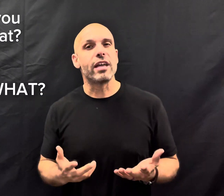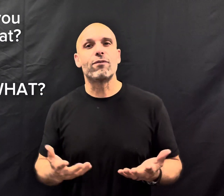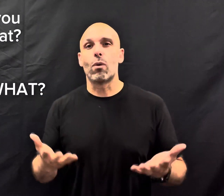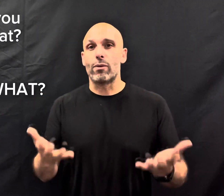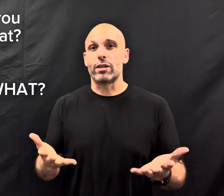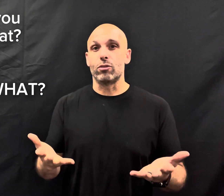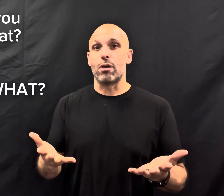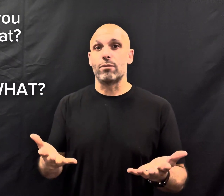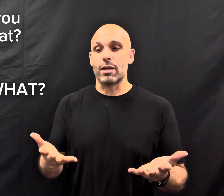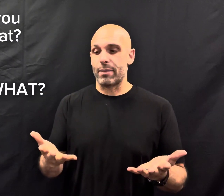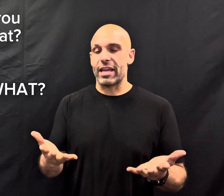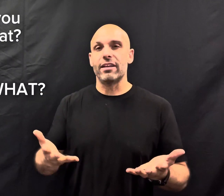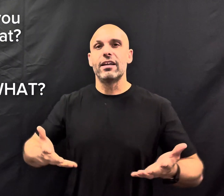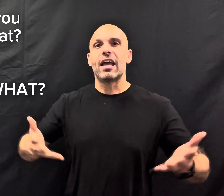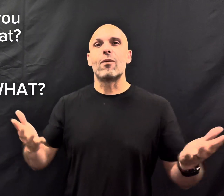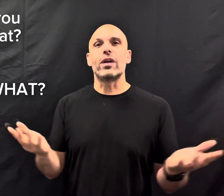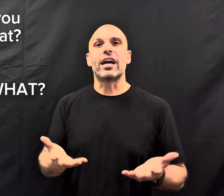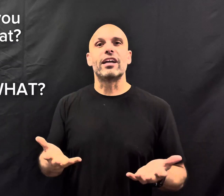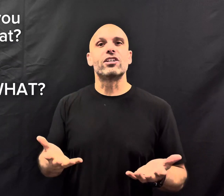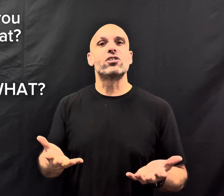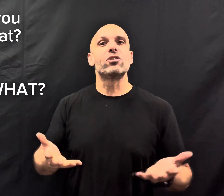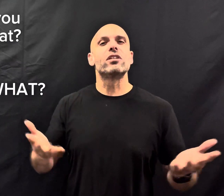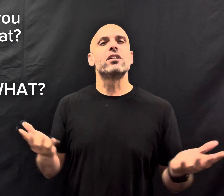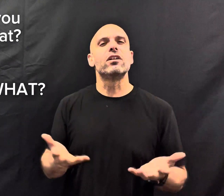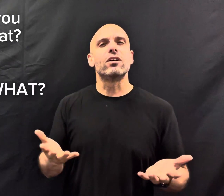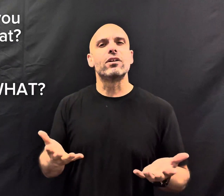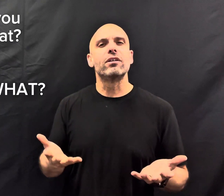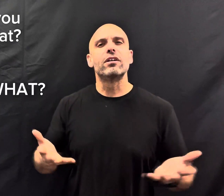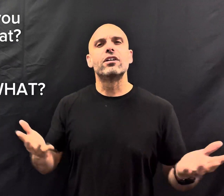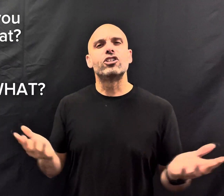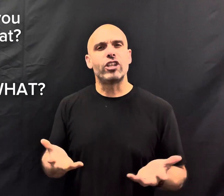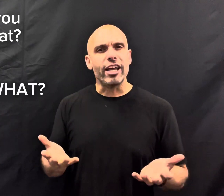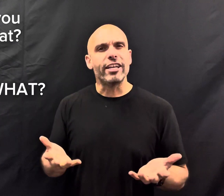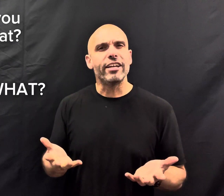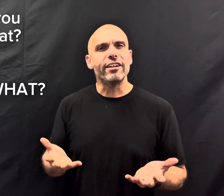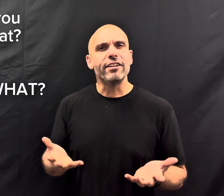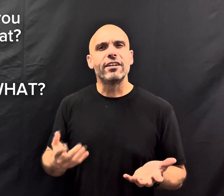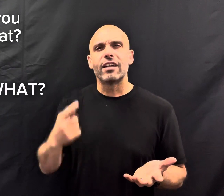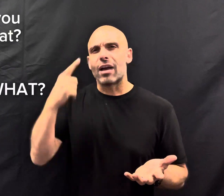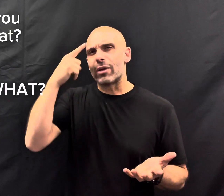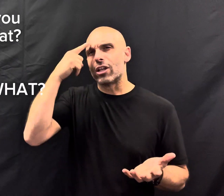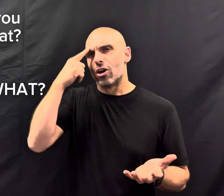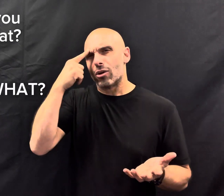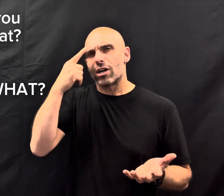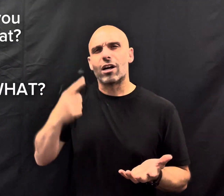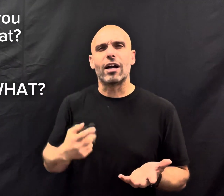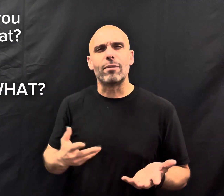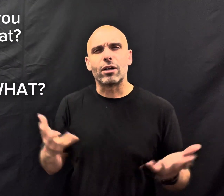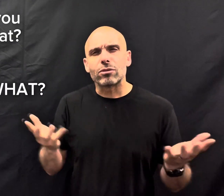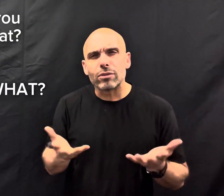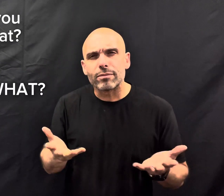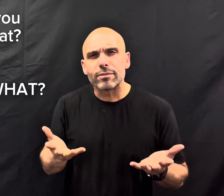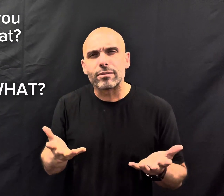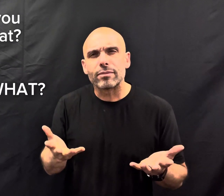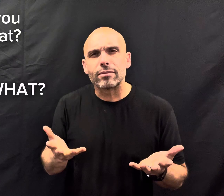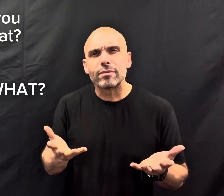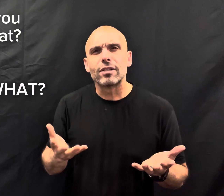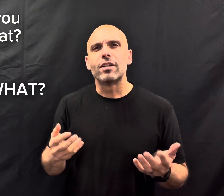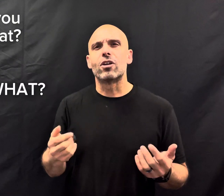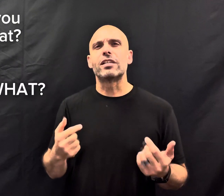for what, we're gonna do palms up again, and we kind of just do this little shake here, and we lower our eyebrows. Notice I